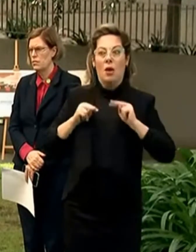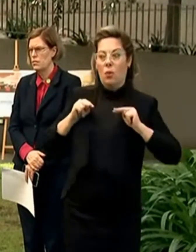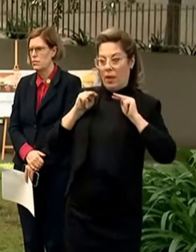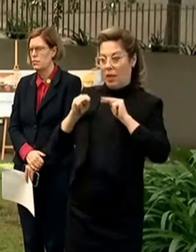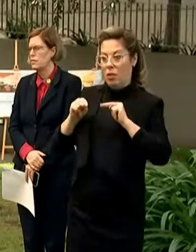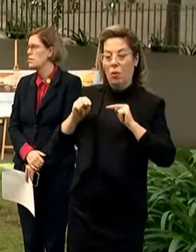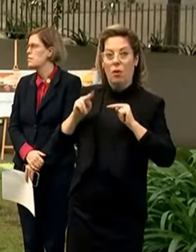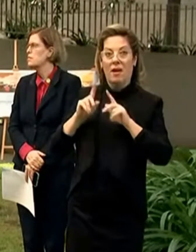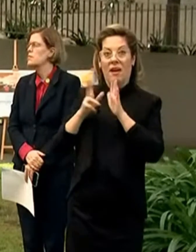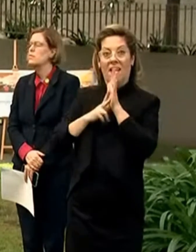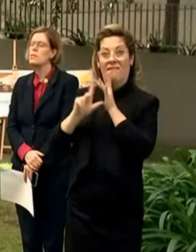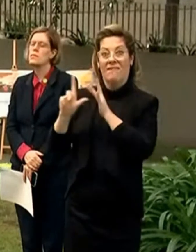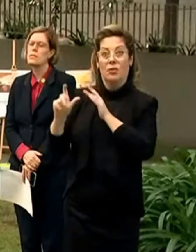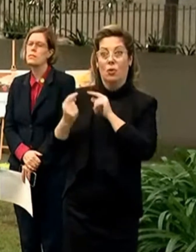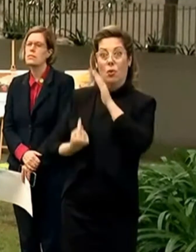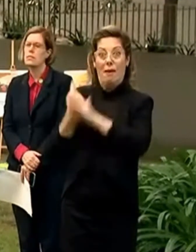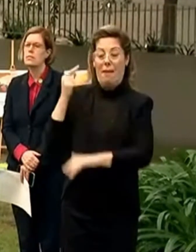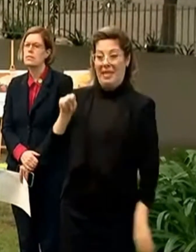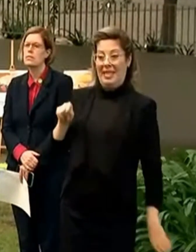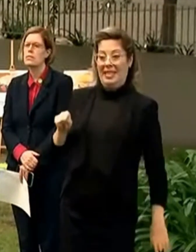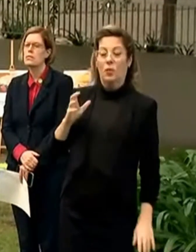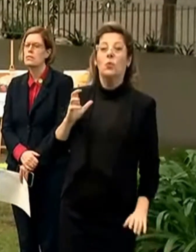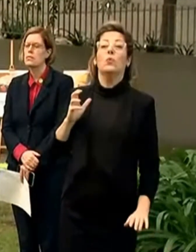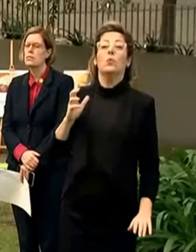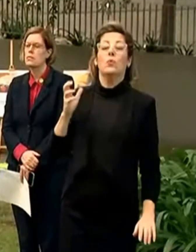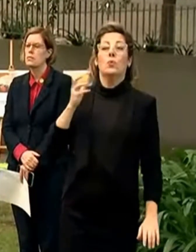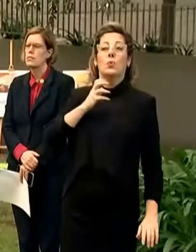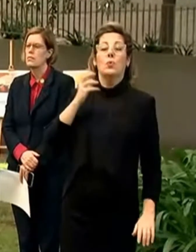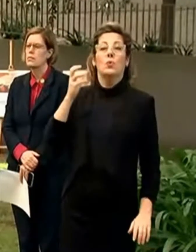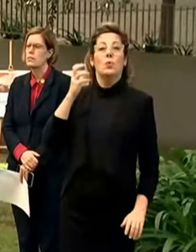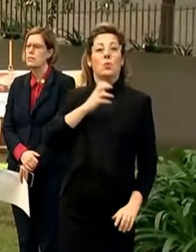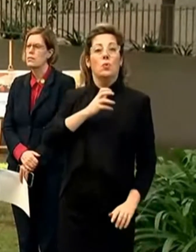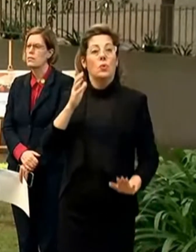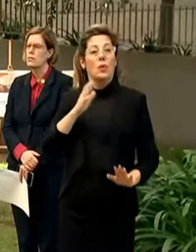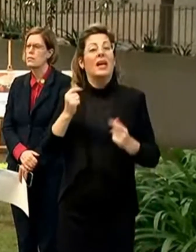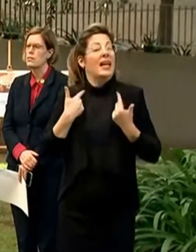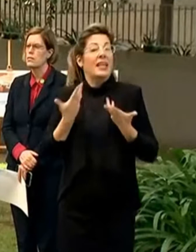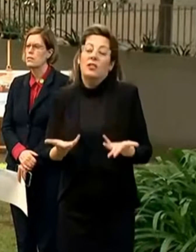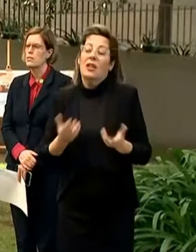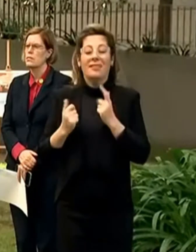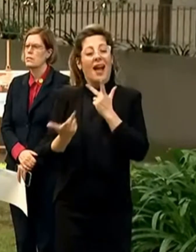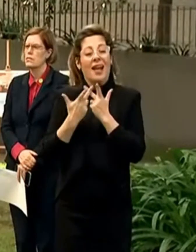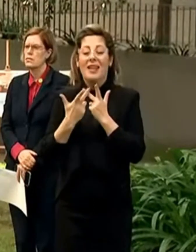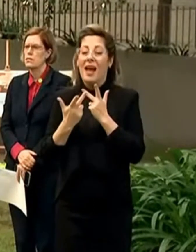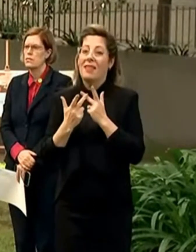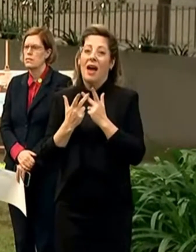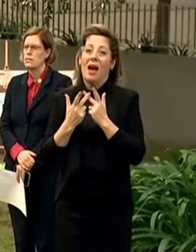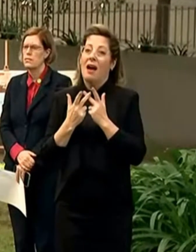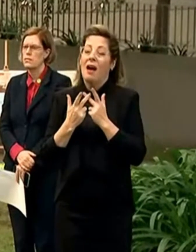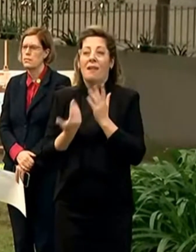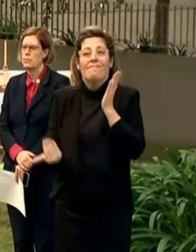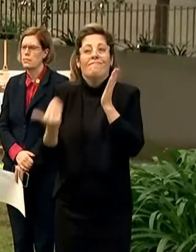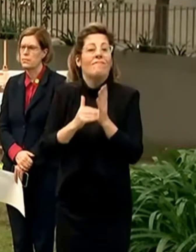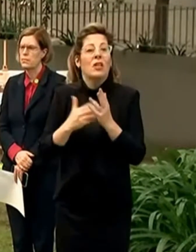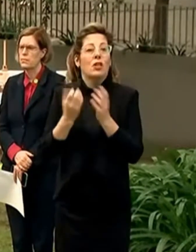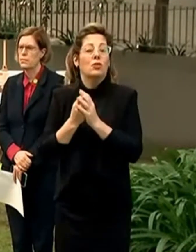of the potential for further seeding into New South Wales. And also it is part of our risk mitigation strategy. As you all